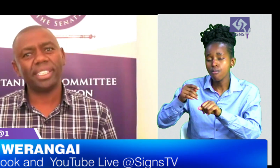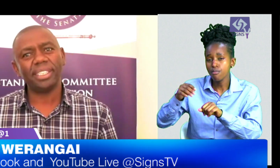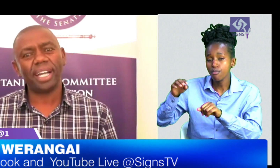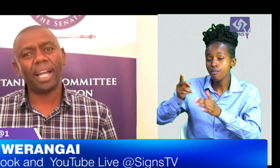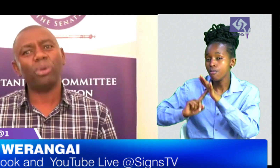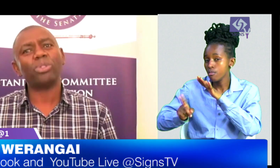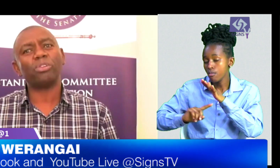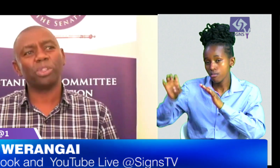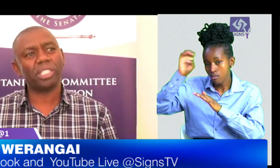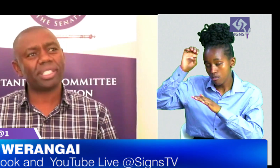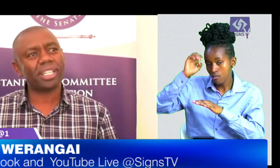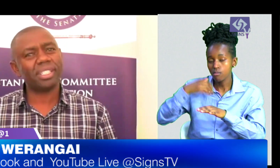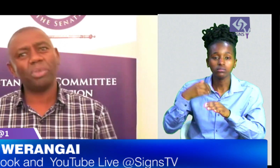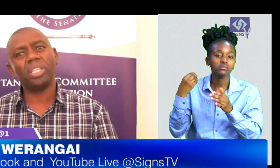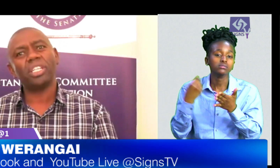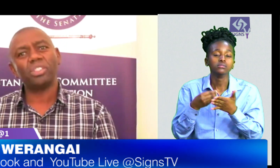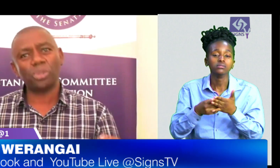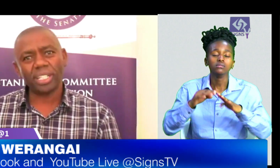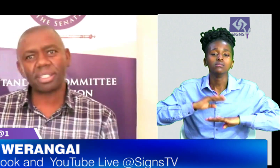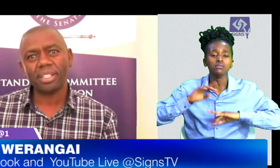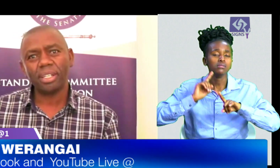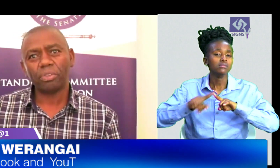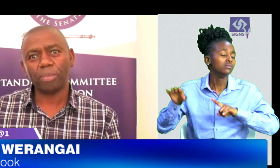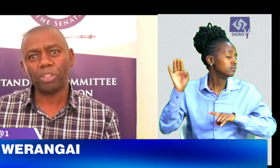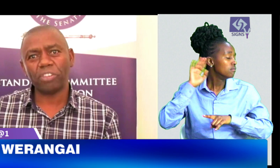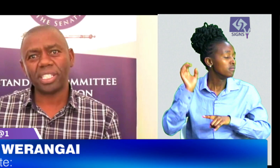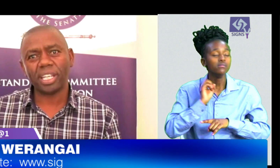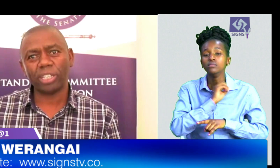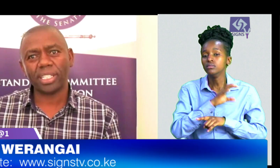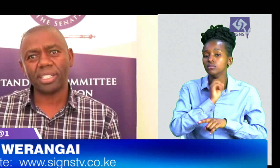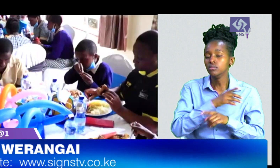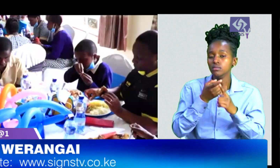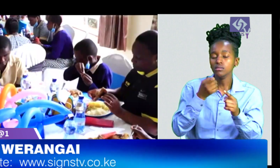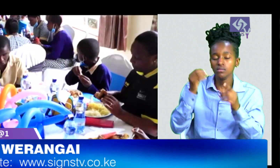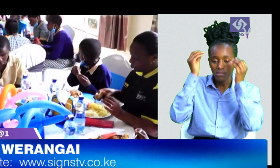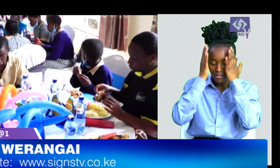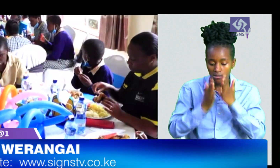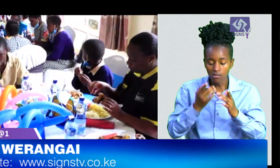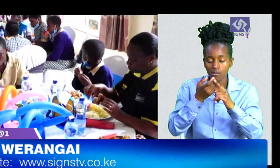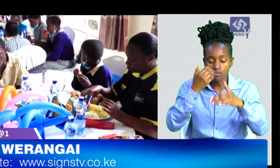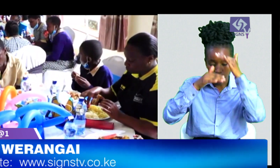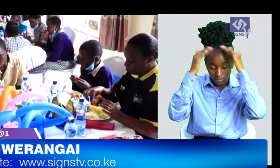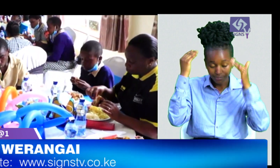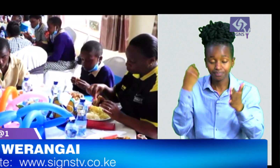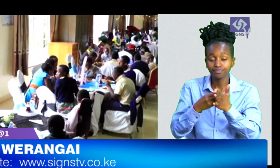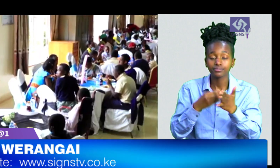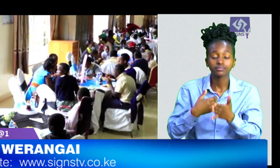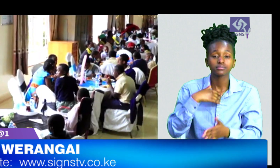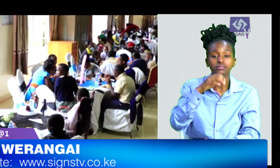hearing a lot of noise, starting with students from the university, they are not getting their money. And then we are having